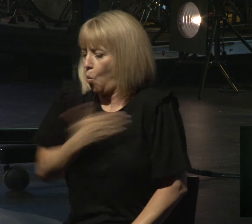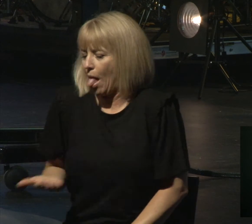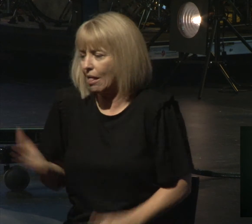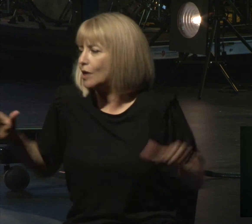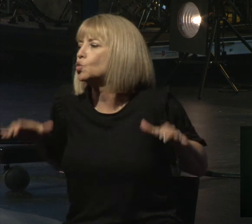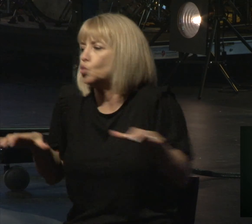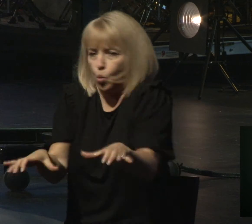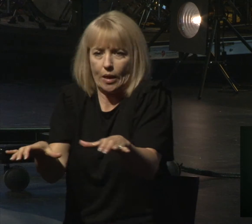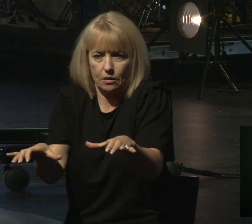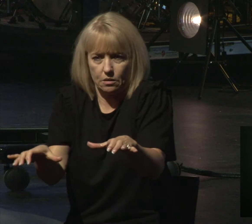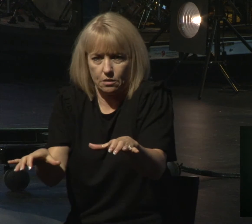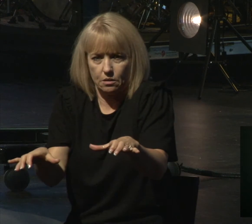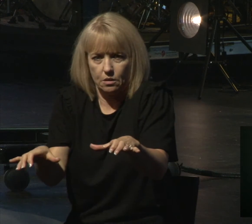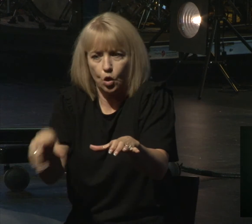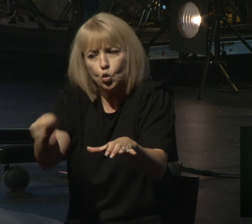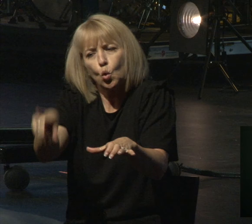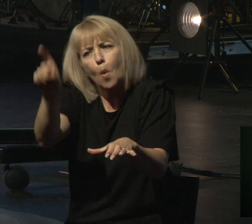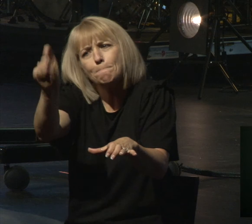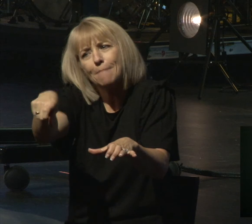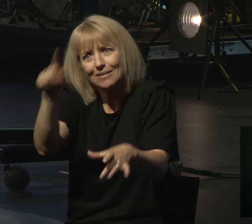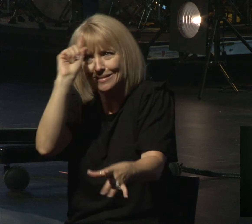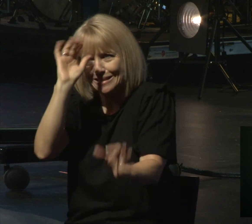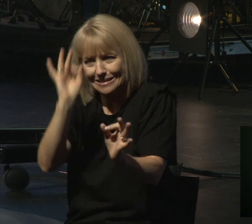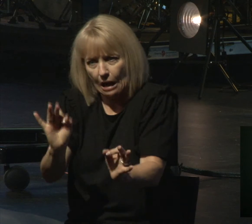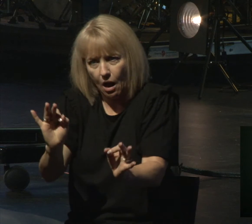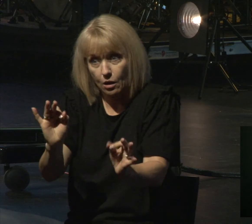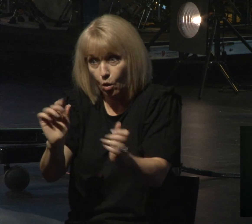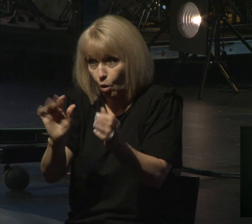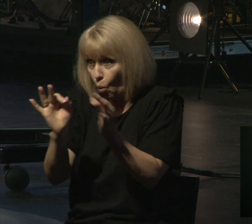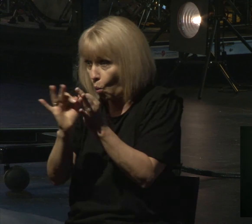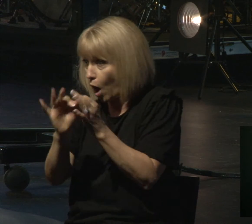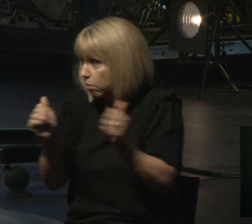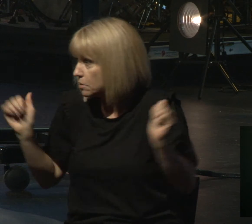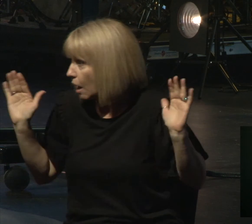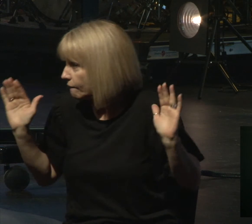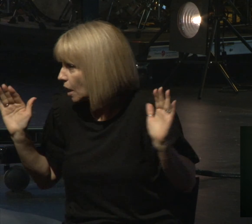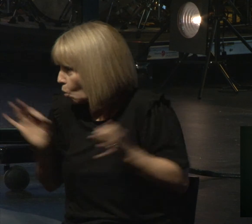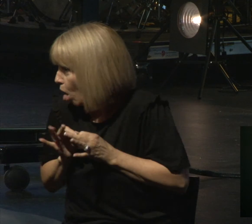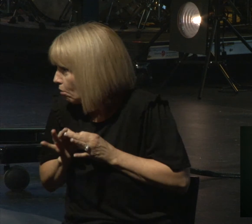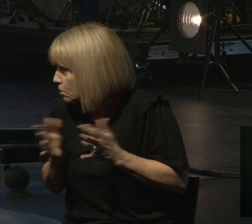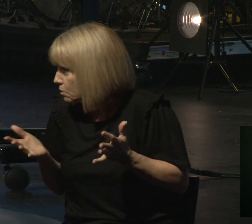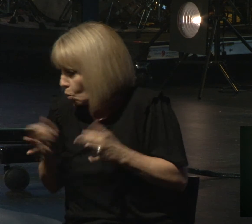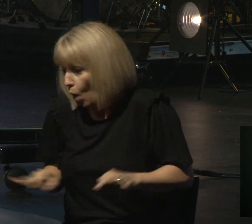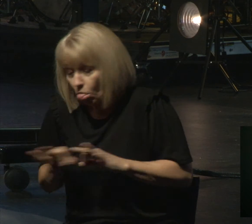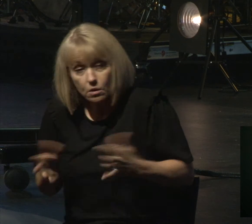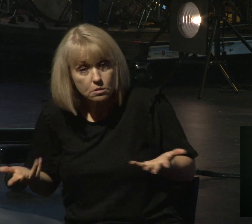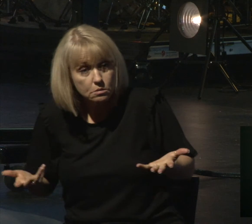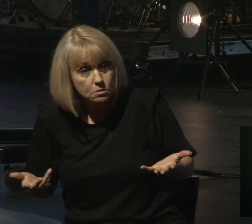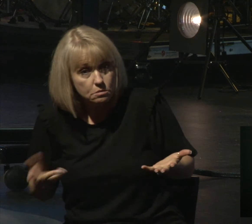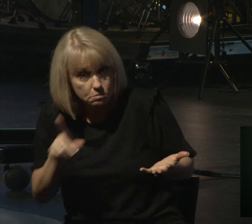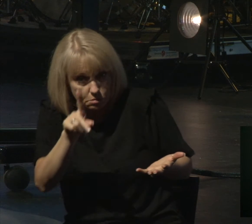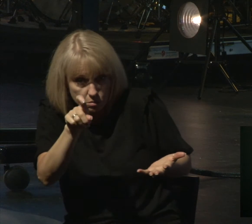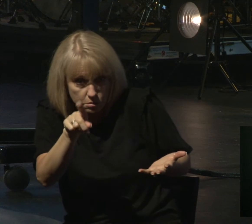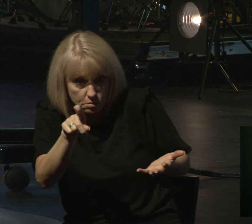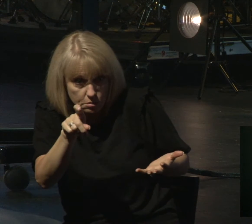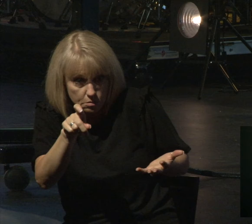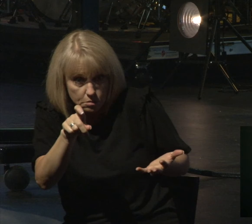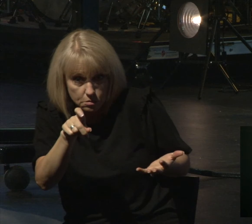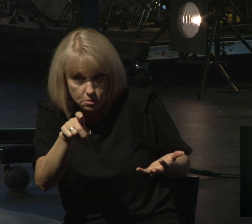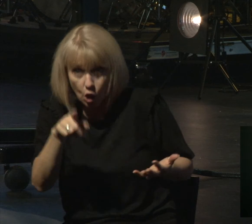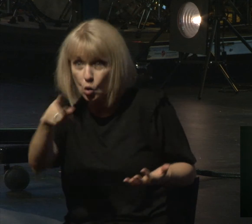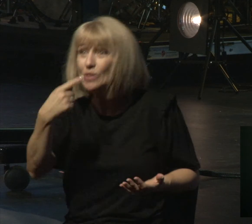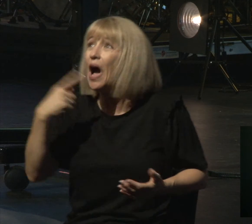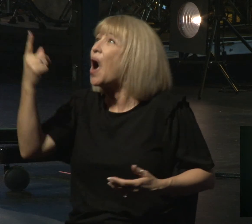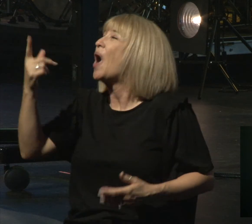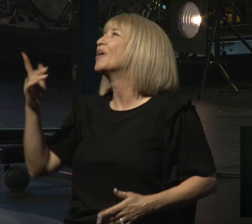the cost was worth the sacrifice. I think we have the vision of Jesus, but the thing that's holding us back is